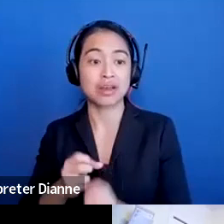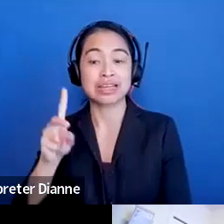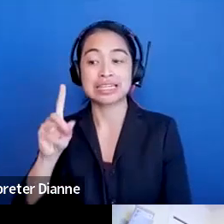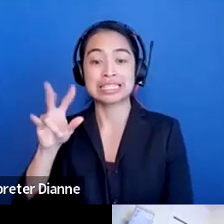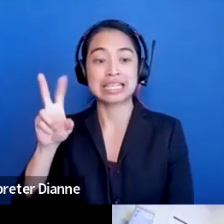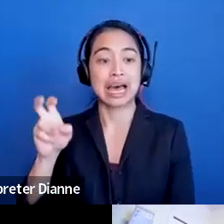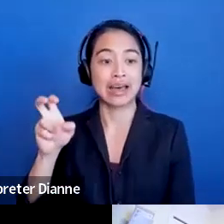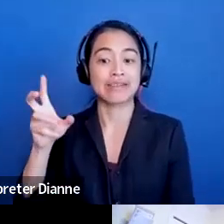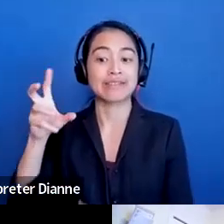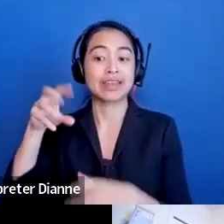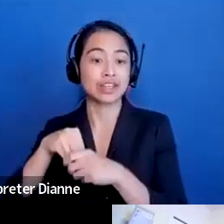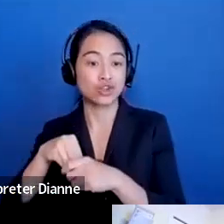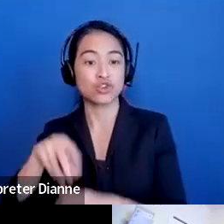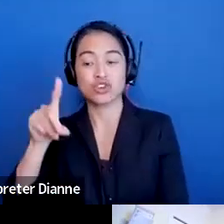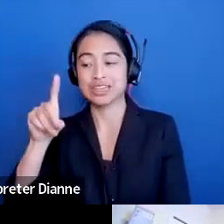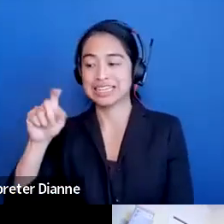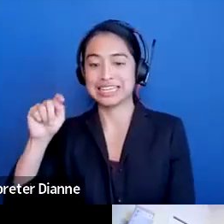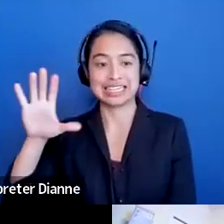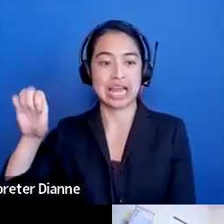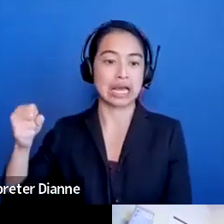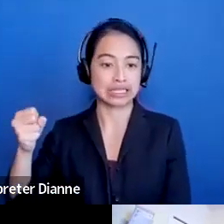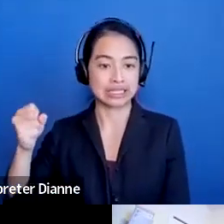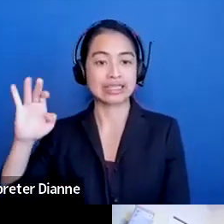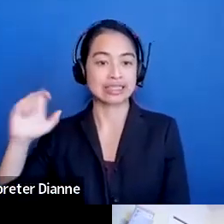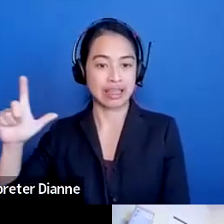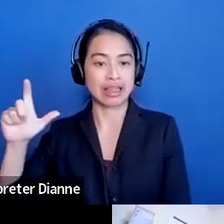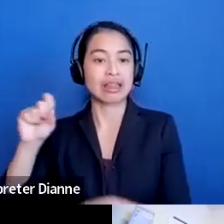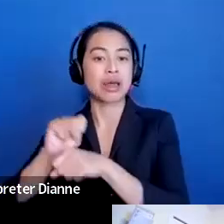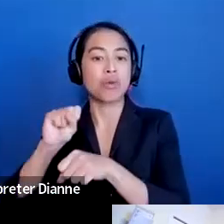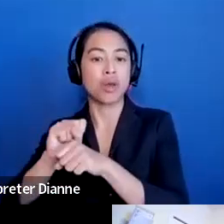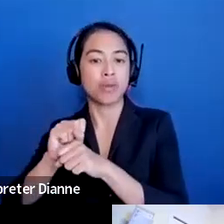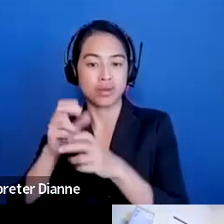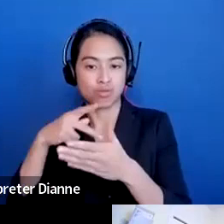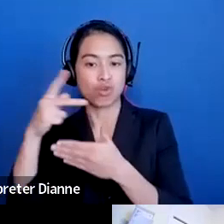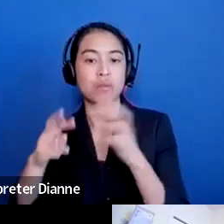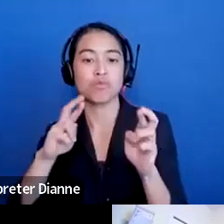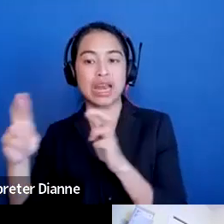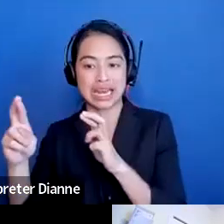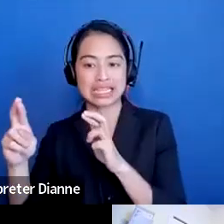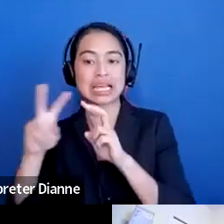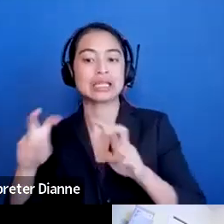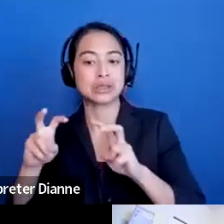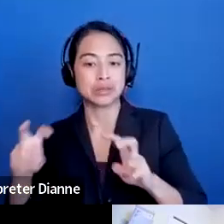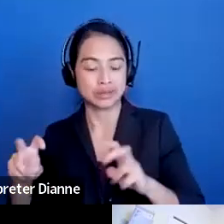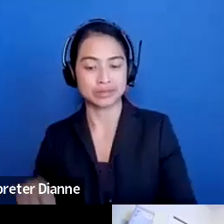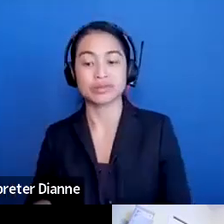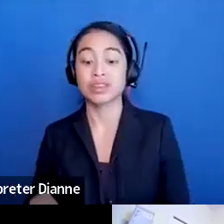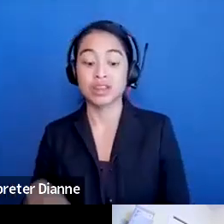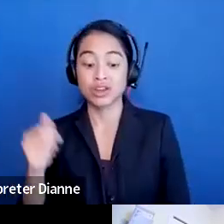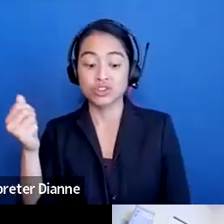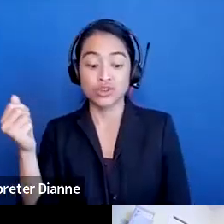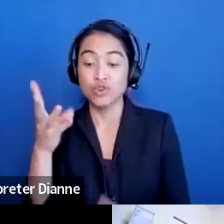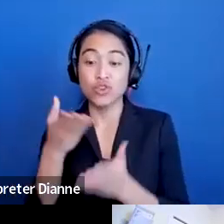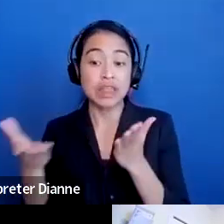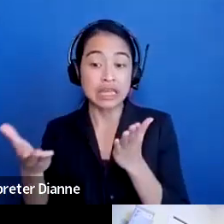into DETACs CIL Employment Program Readiness Assessment. I want to mention a few housekeeping items